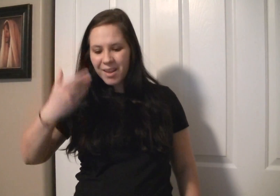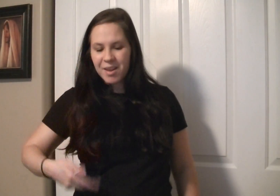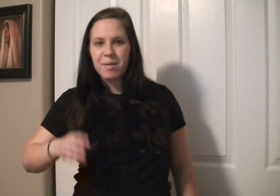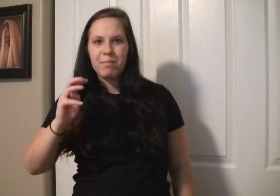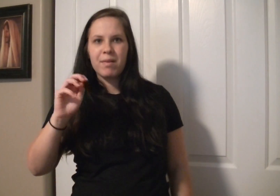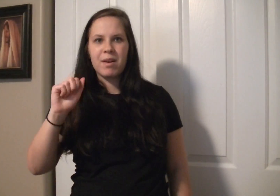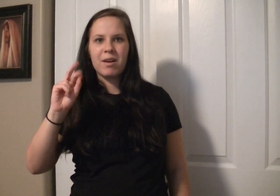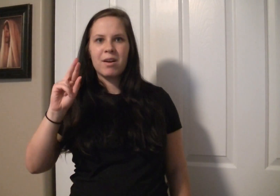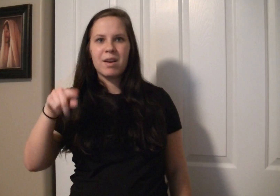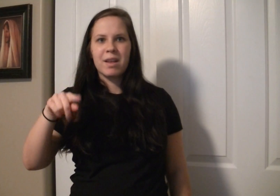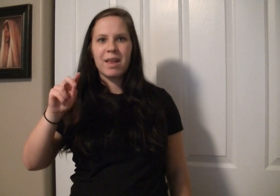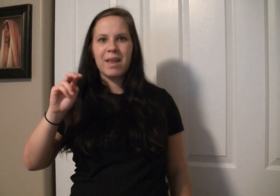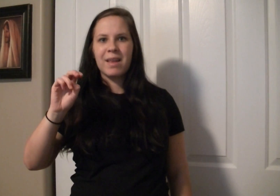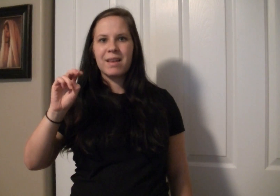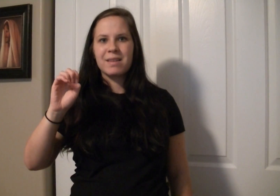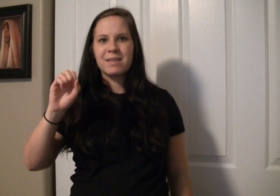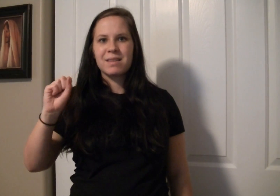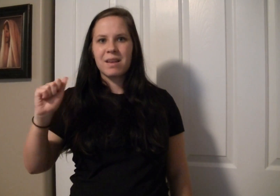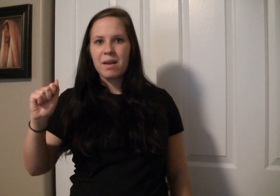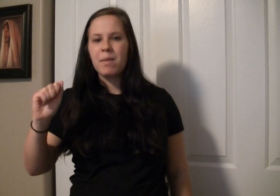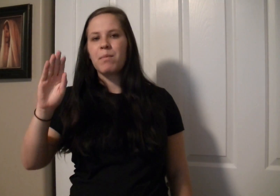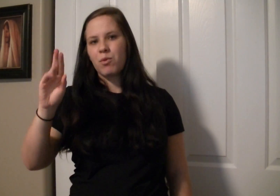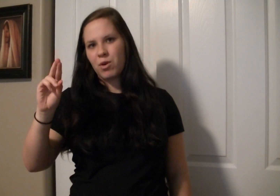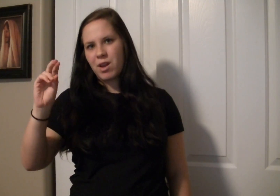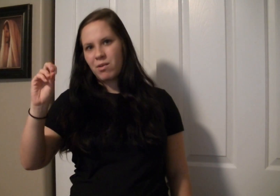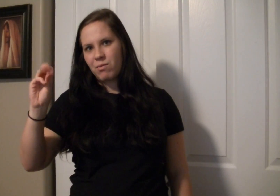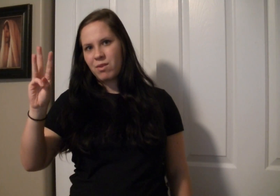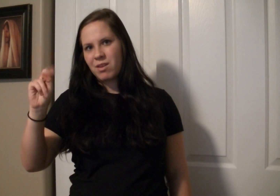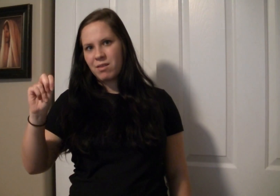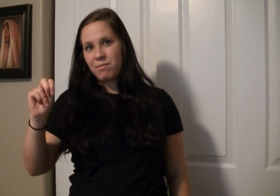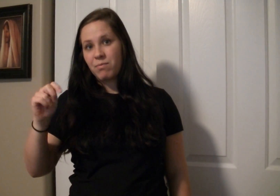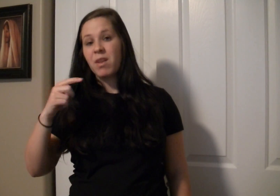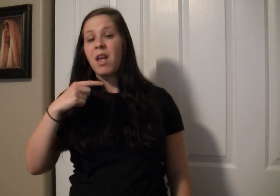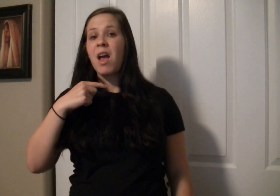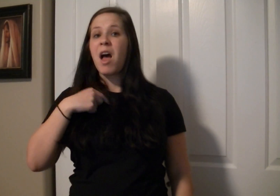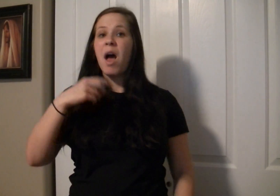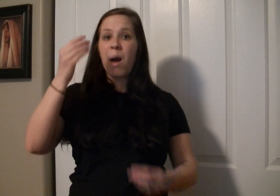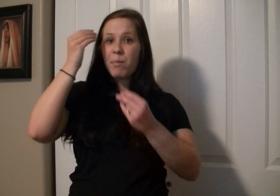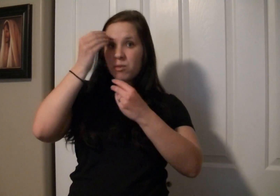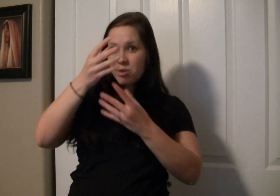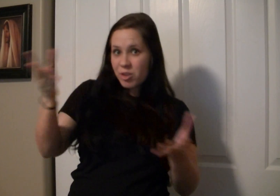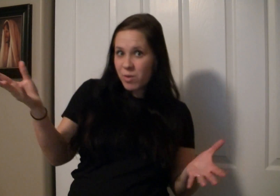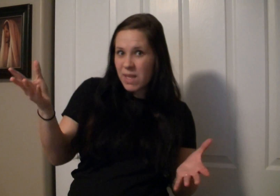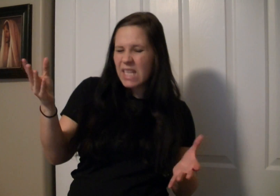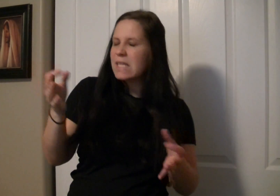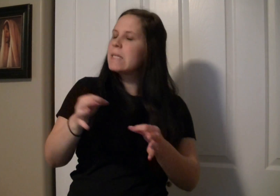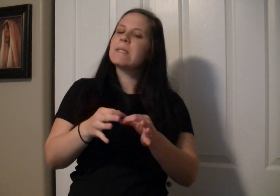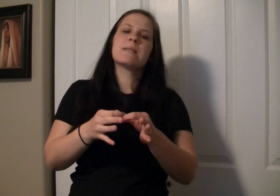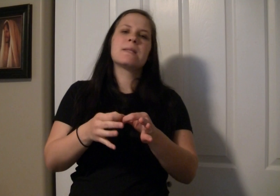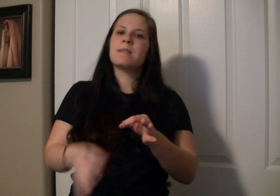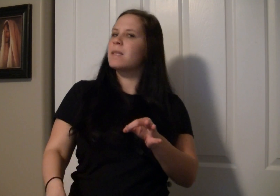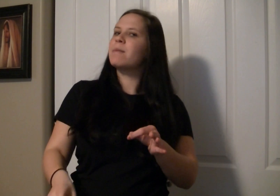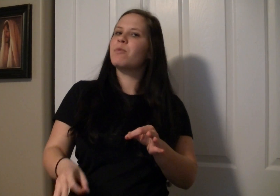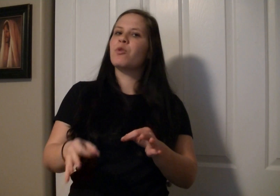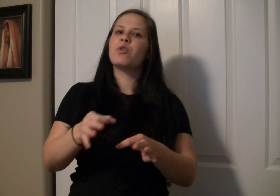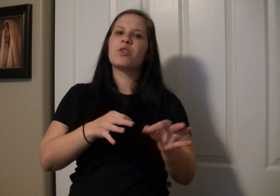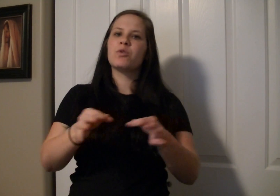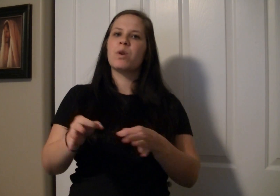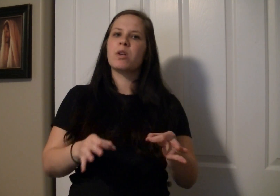name is Marquessa Brown. I'm going to share with you some very simple instructions for putting a zipper in a